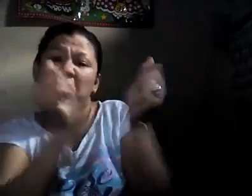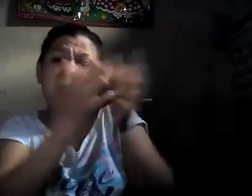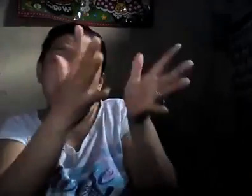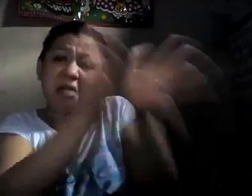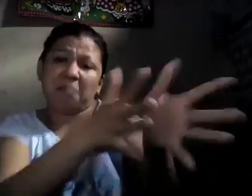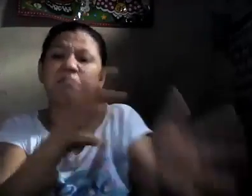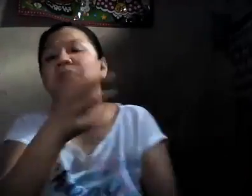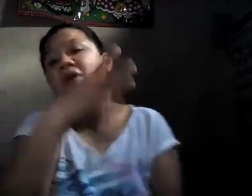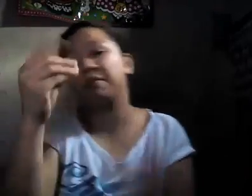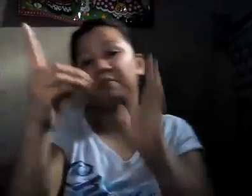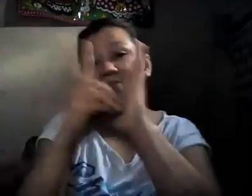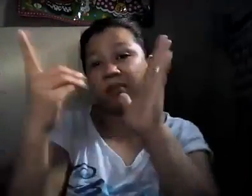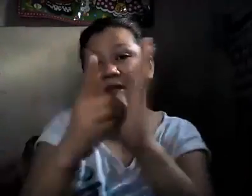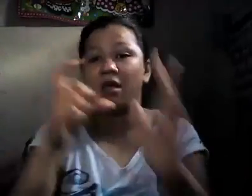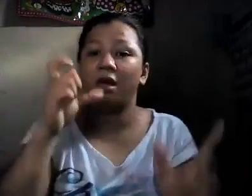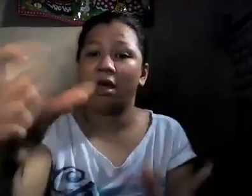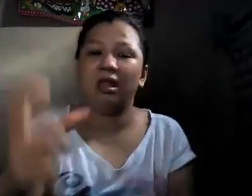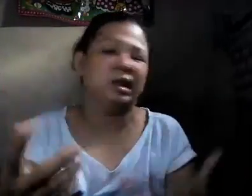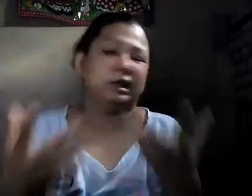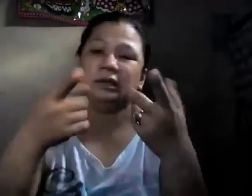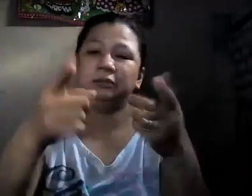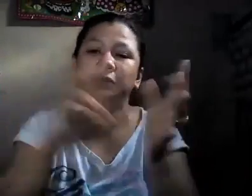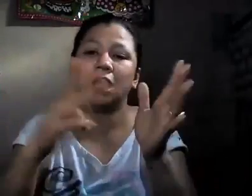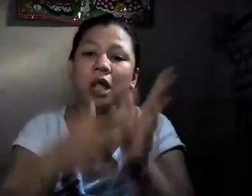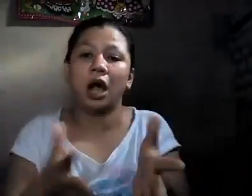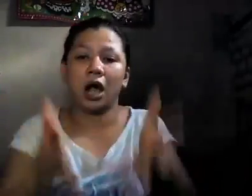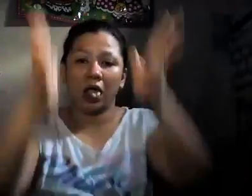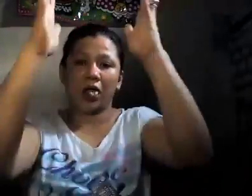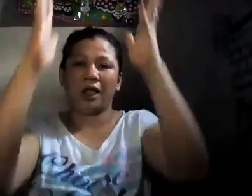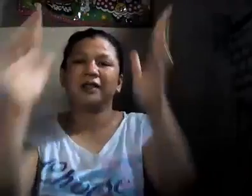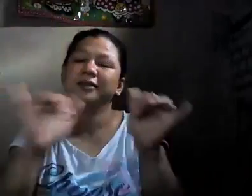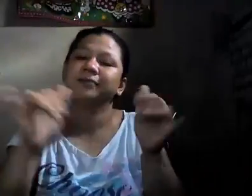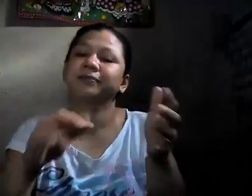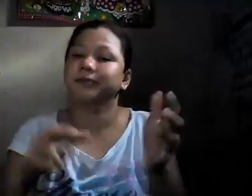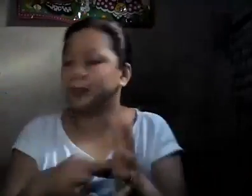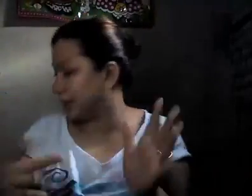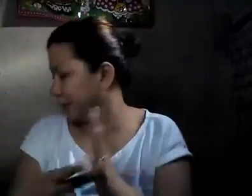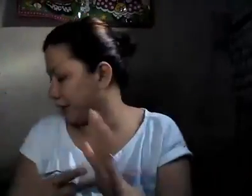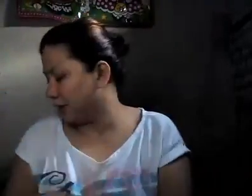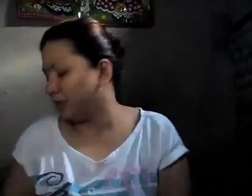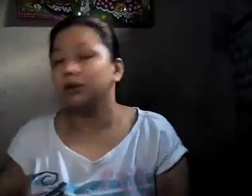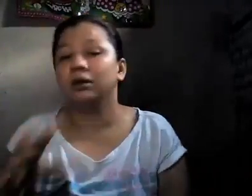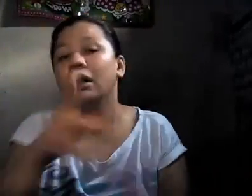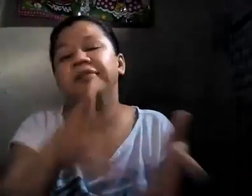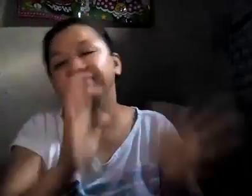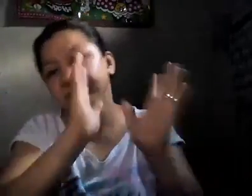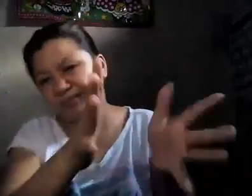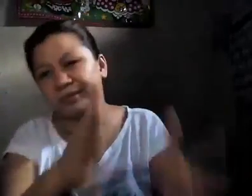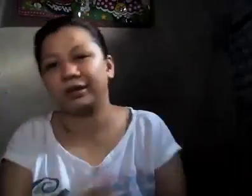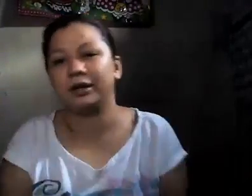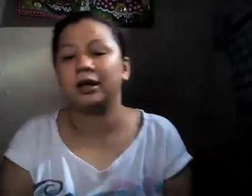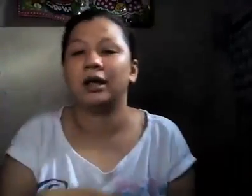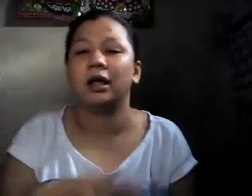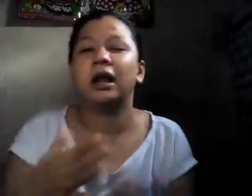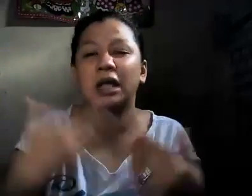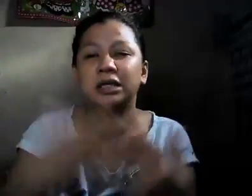work pwedeng walang gana. Mag-energen. May milk, egg, cereals, at essential vitamins. Nutrition at